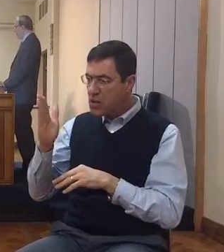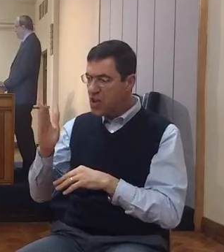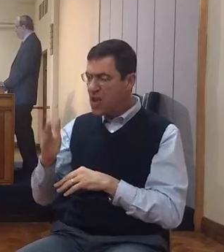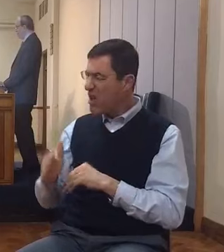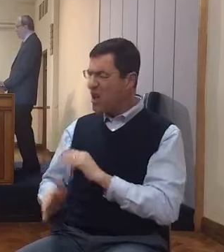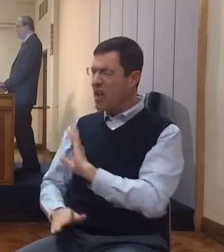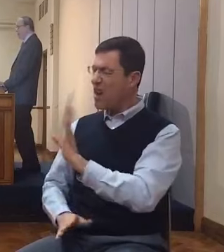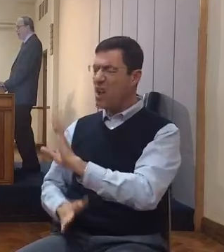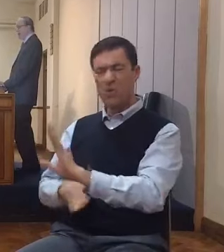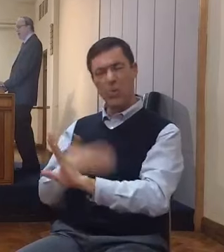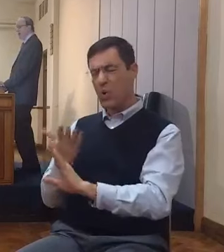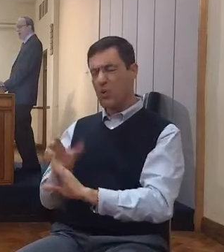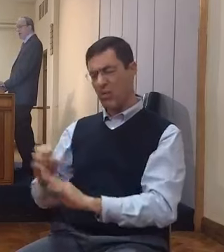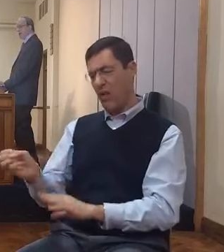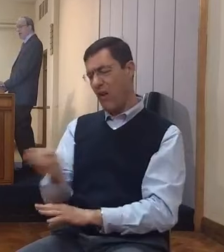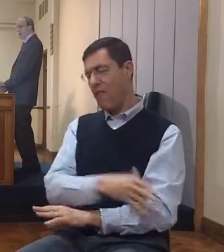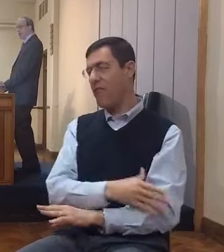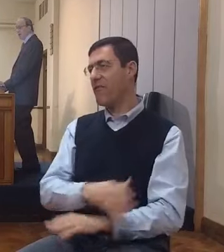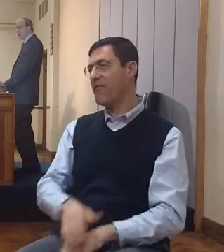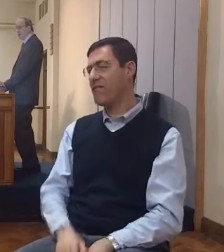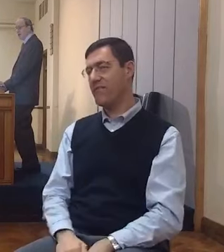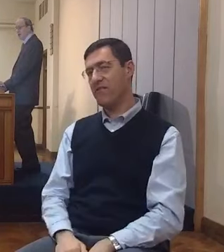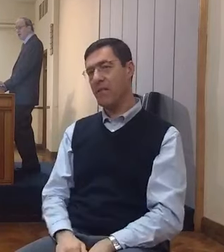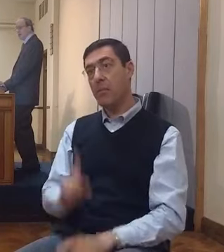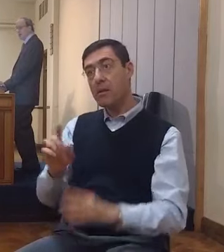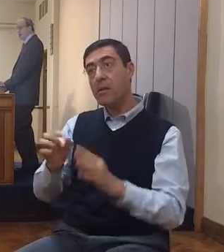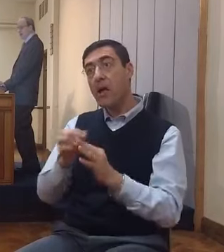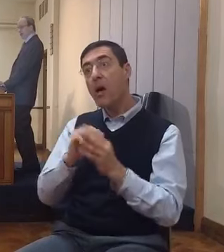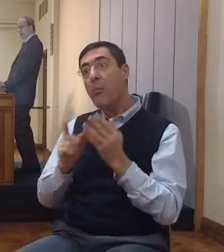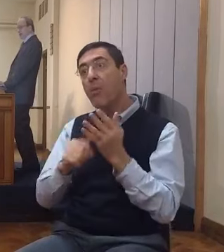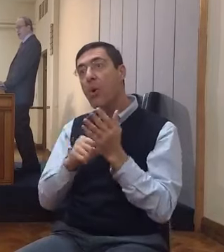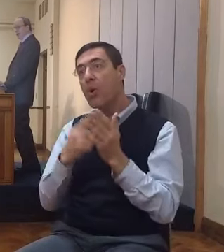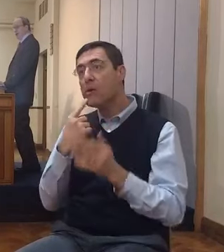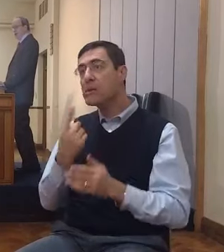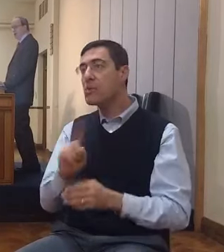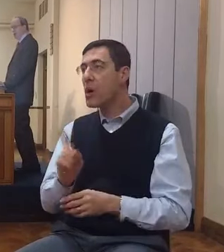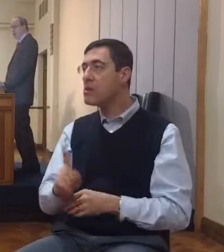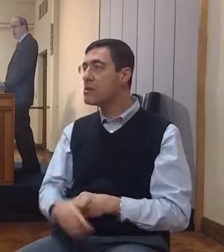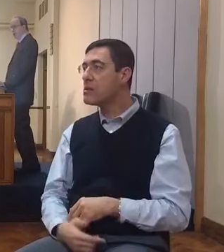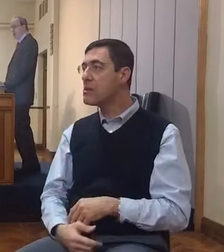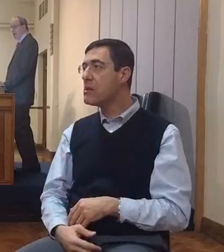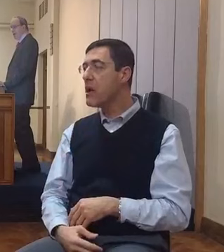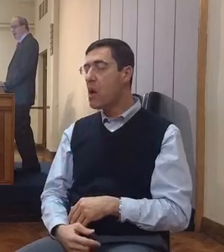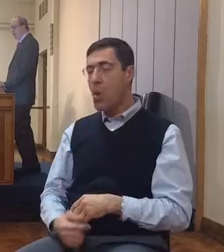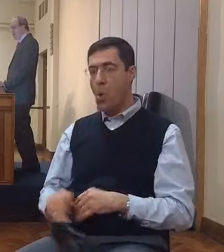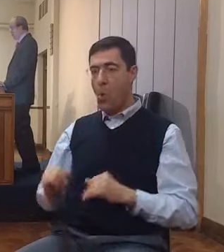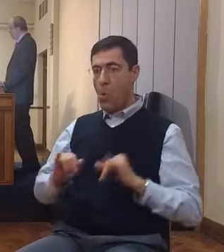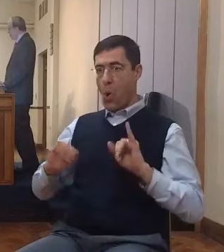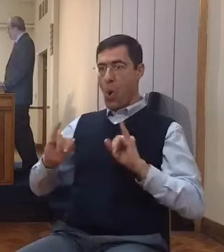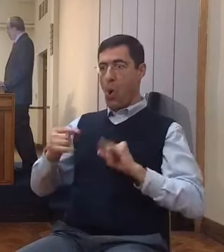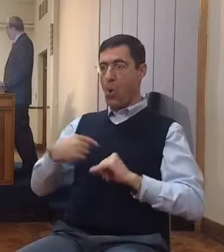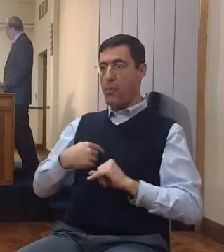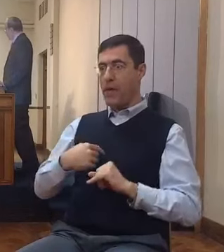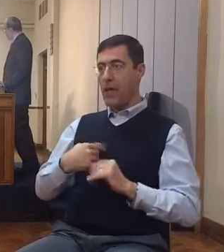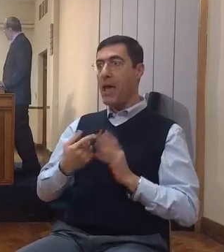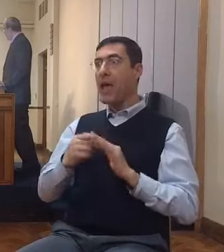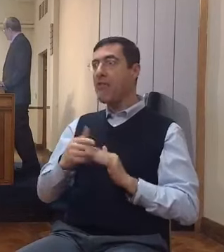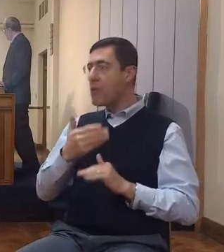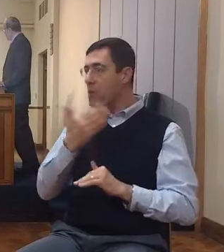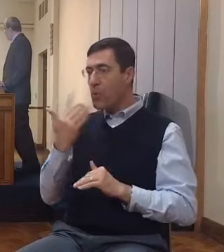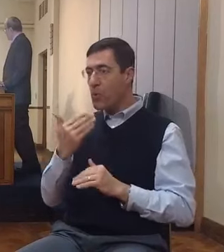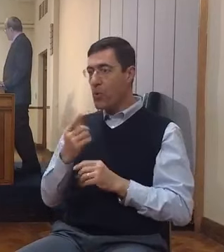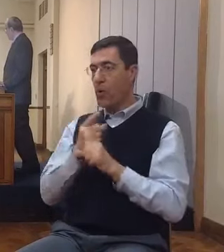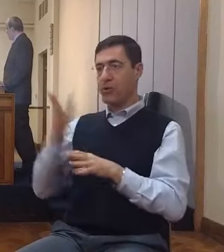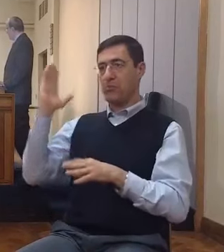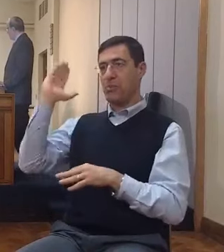Paul, if I preach not the gospel. It's a technical term in the Bible for the soul-saving